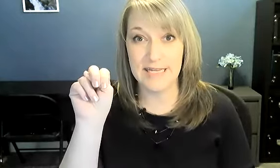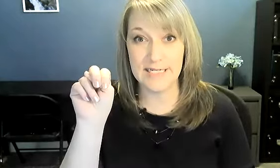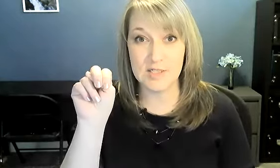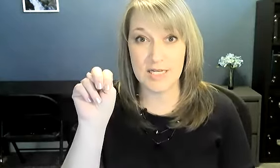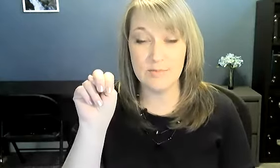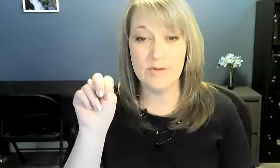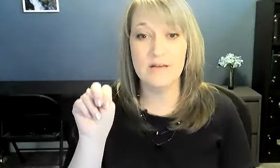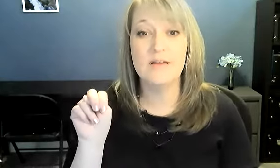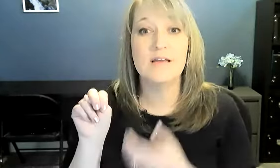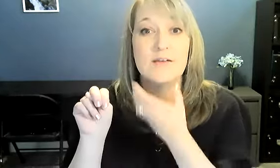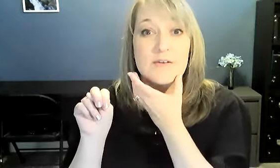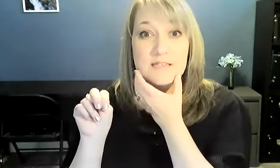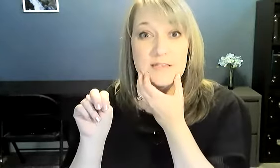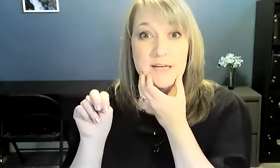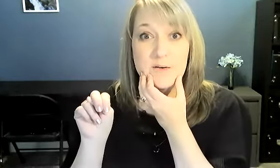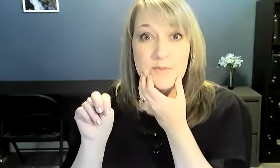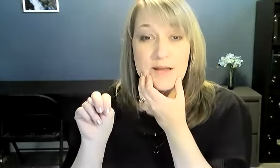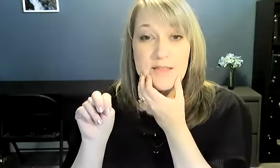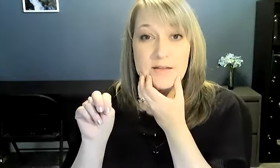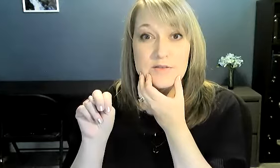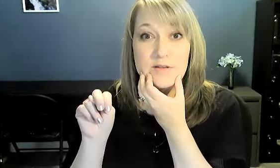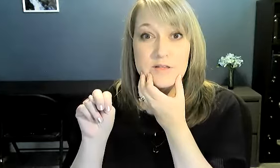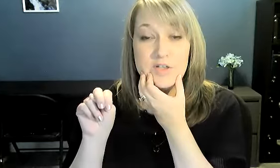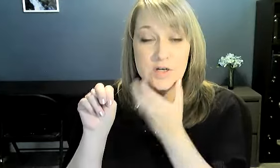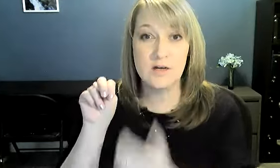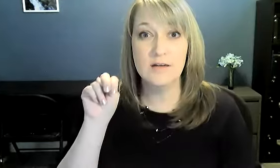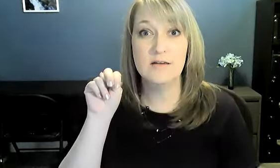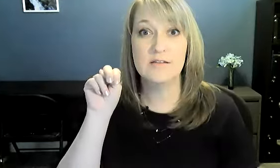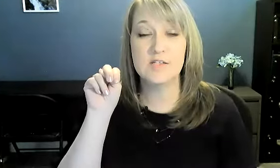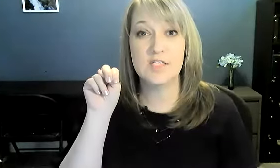hand shape. If it's down by the jaw, the chin,